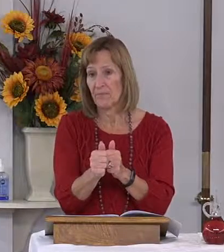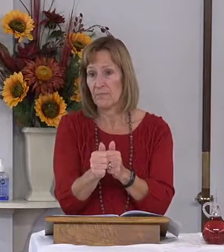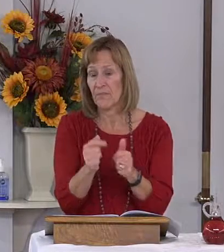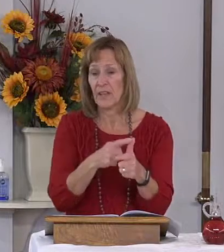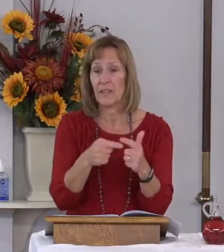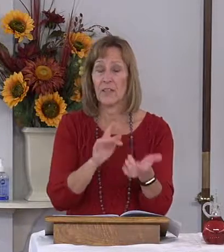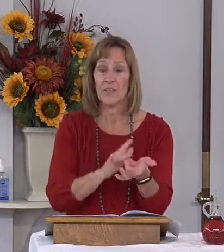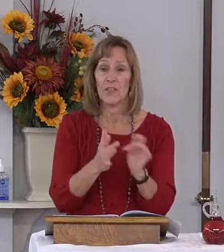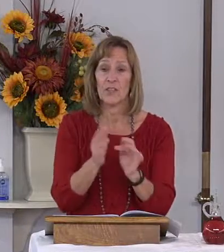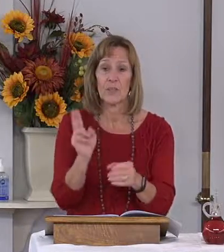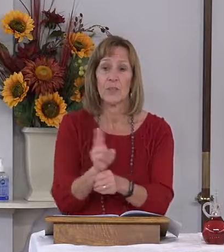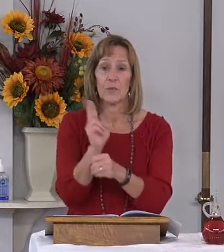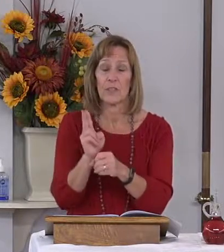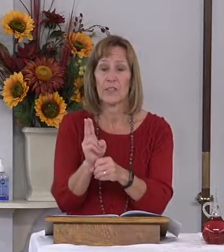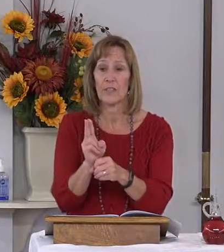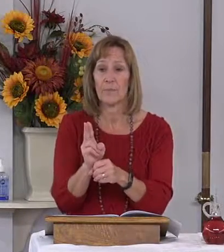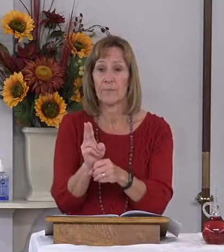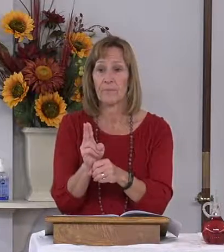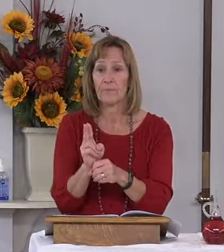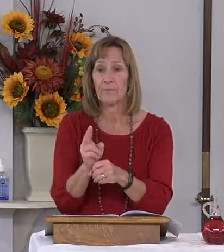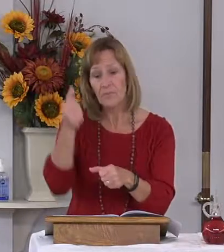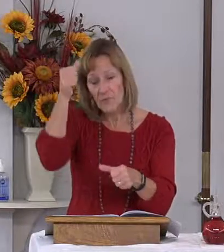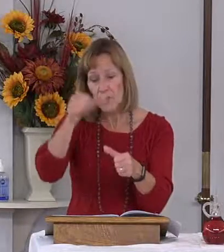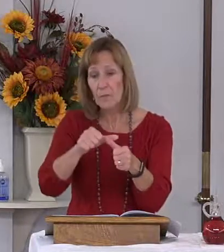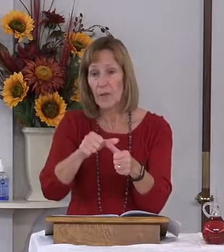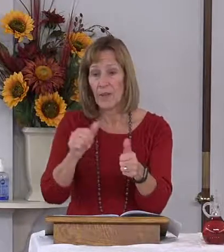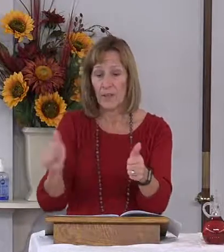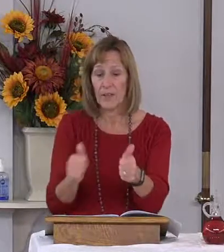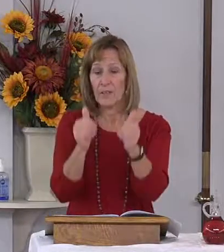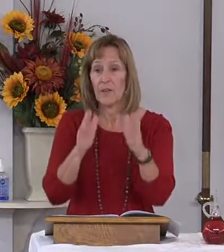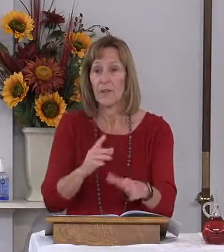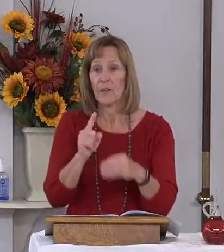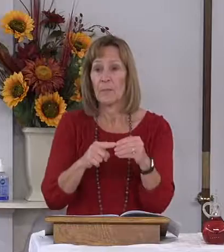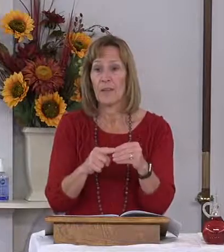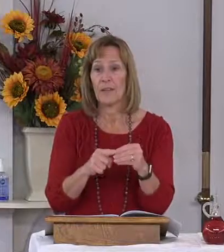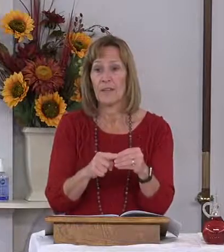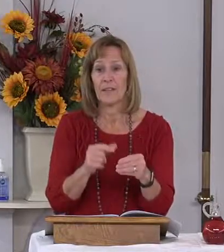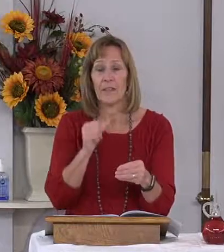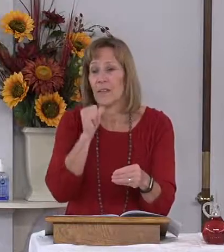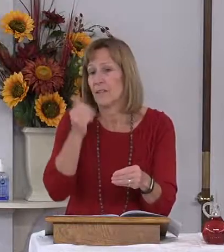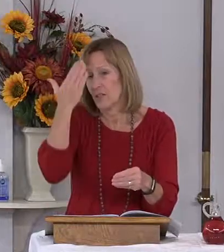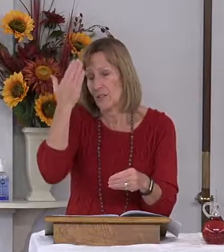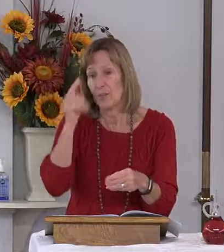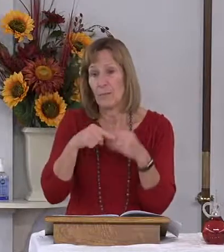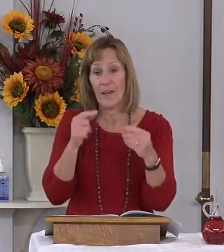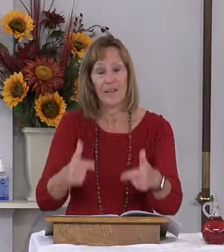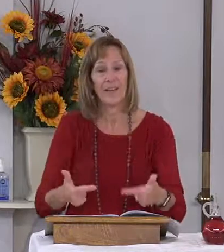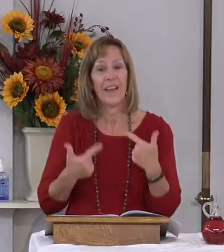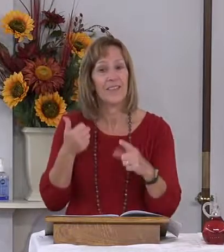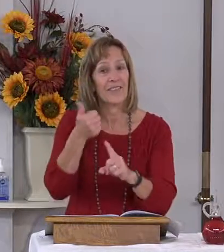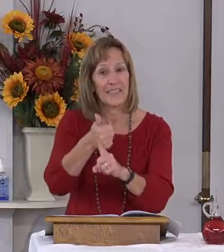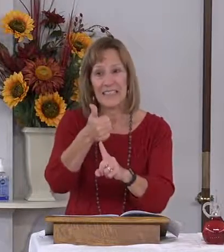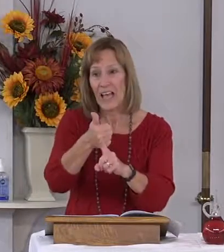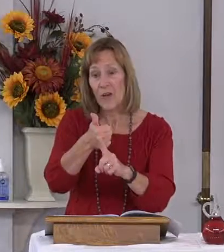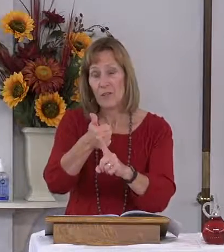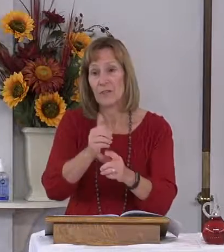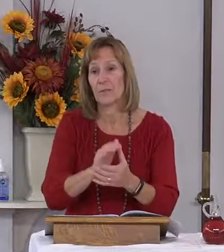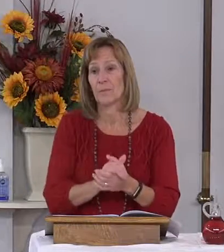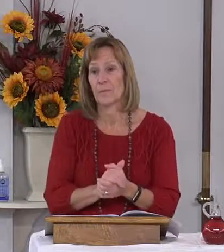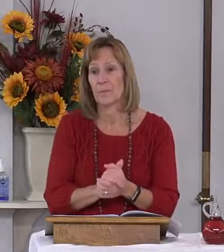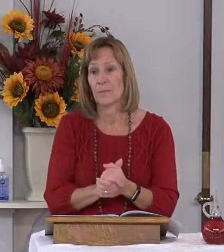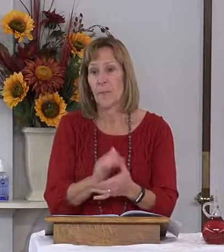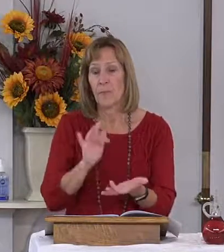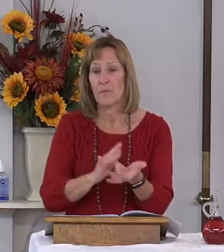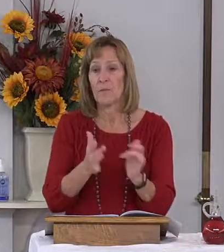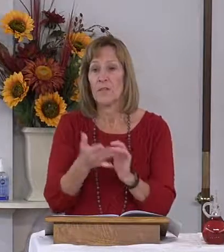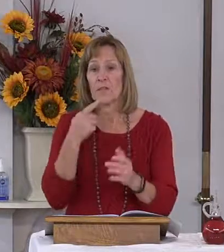And then Jesus uses the occasion to remind his followers about the uncertainty of life itself. He